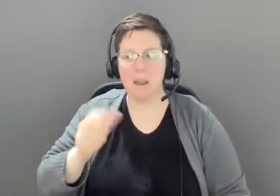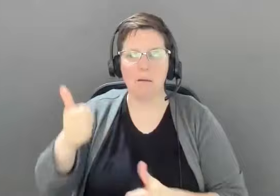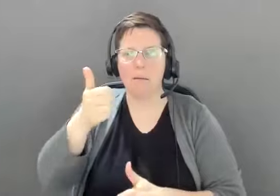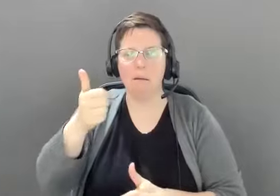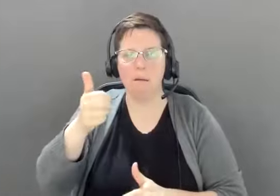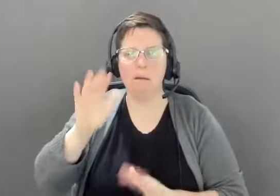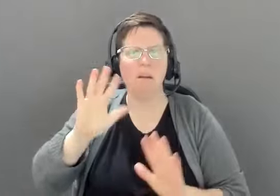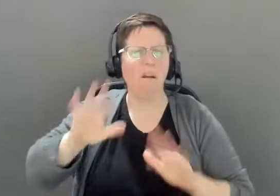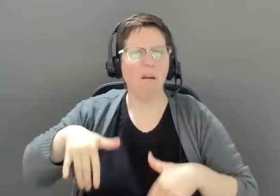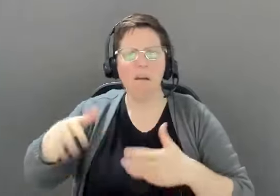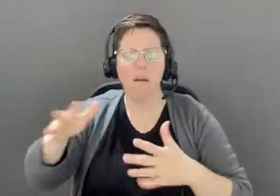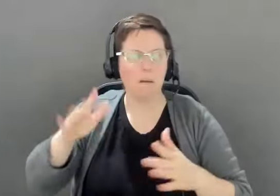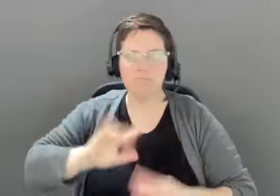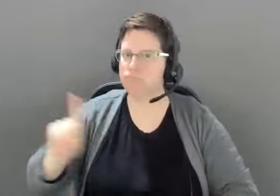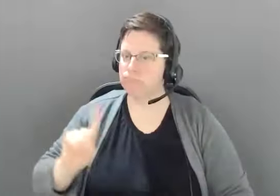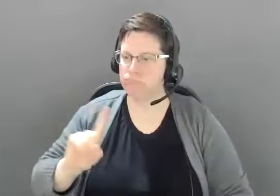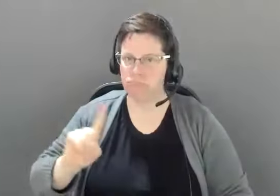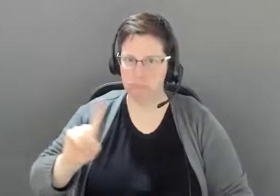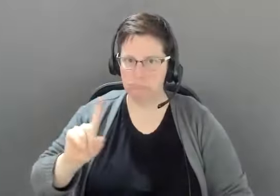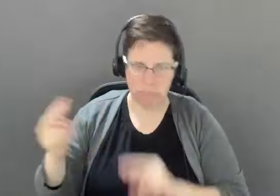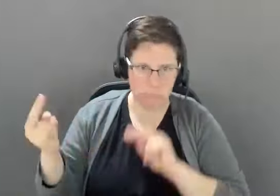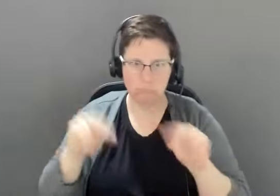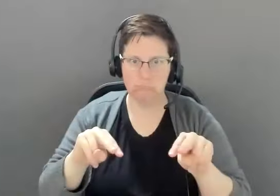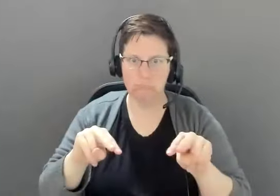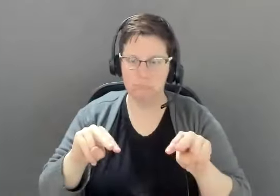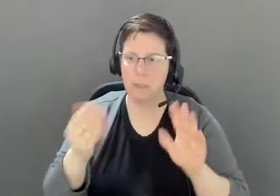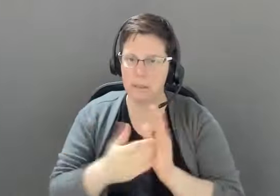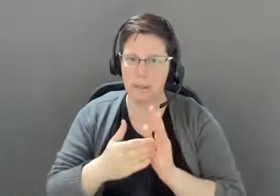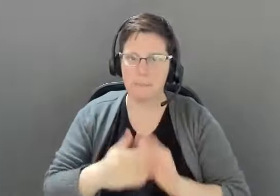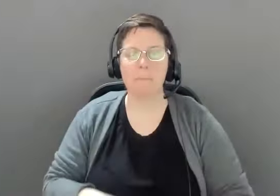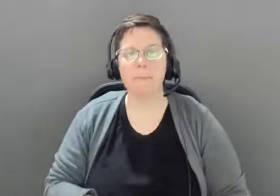after applying the doctrine of discoverability. During this time